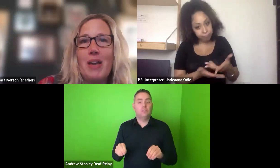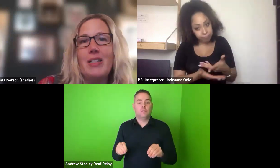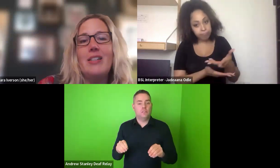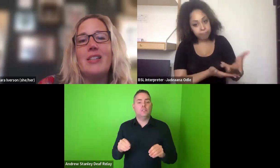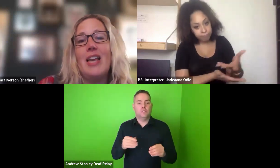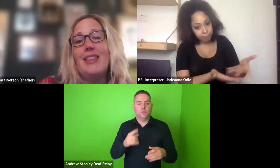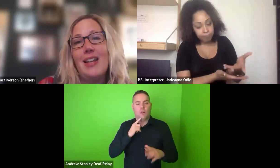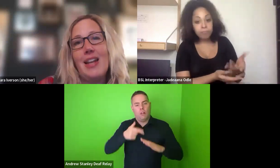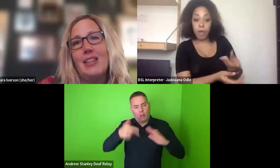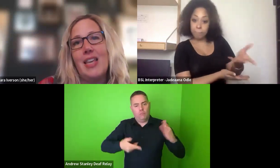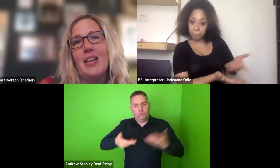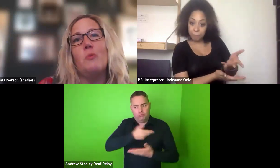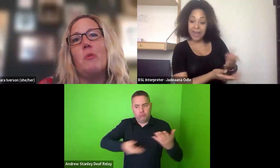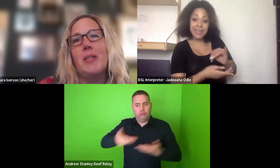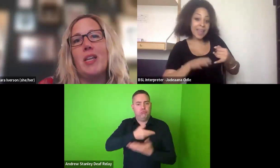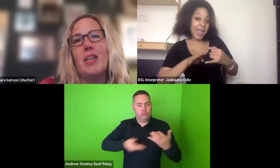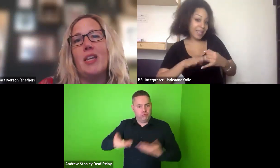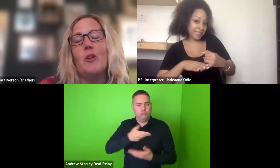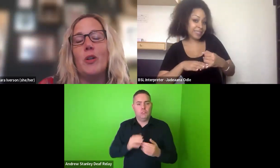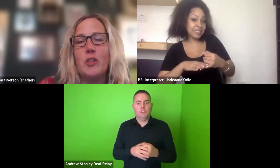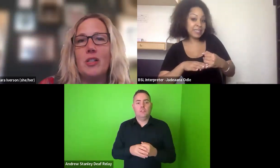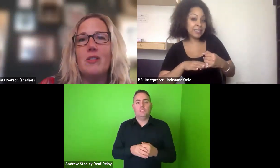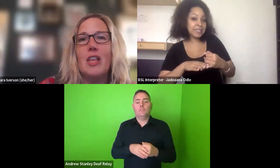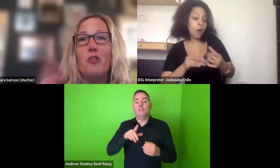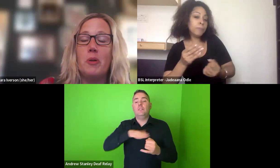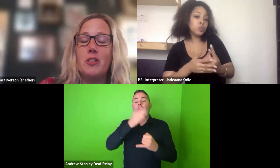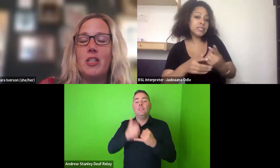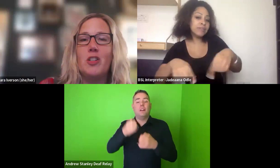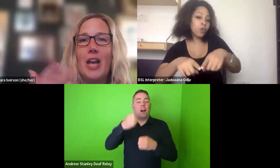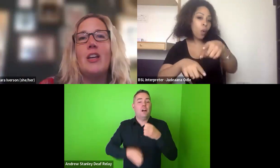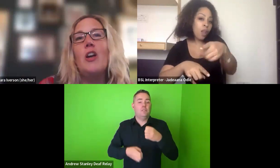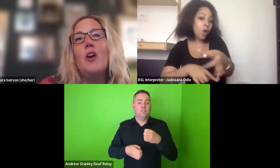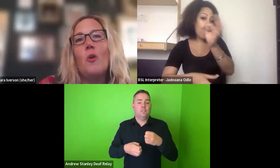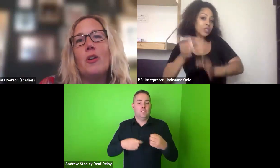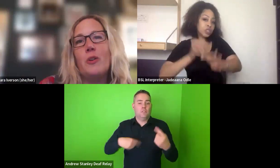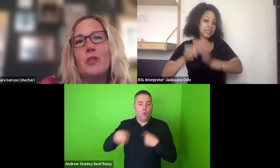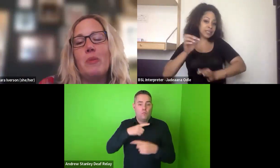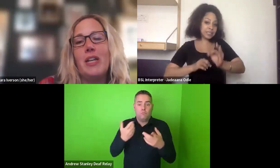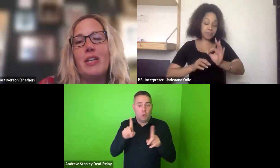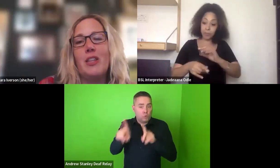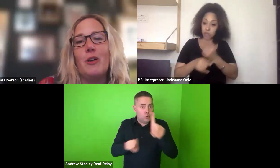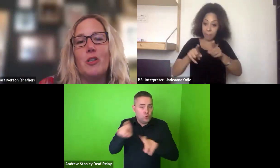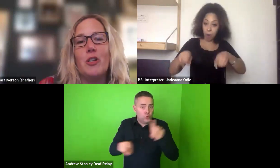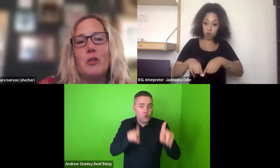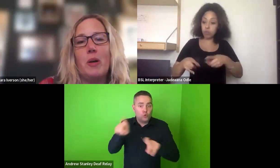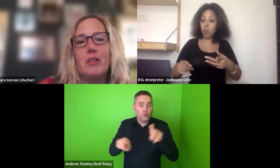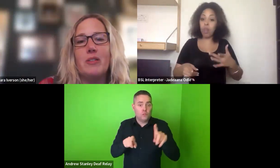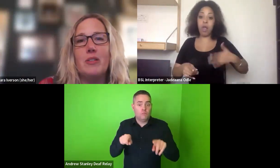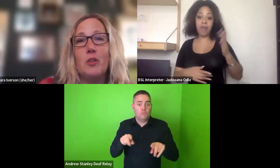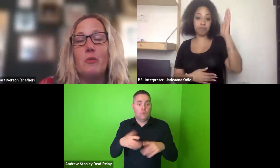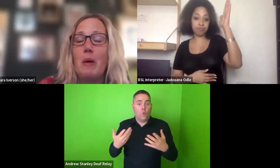amongst the panelists, and then at the end, we will be taking questions that you've put into the chat or those submitted in the